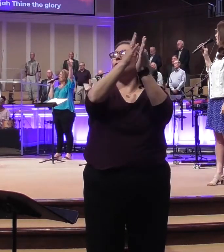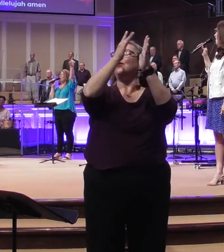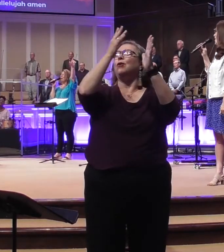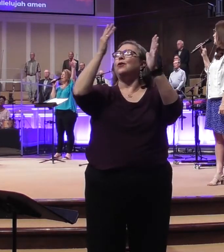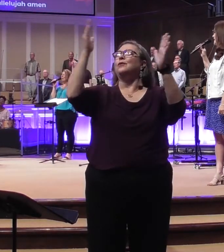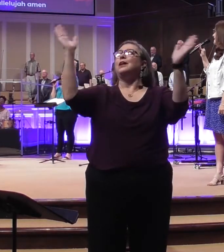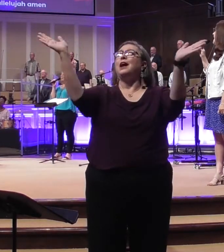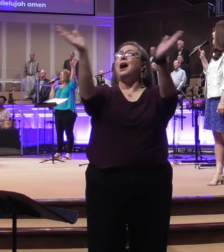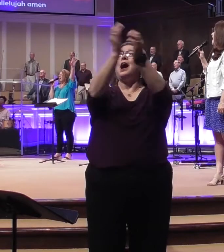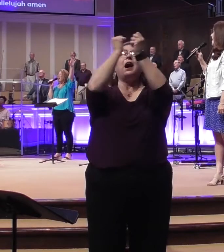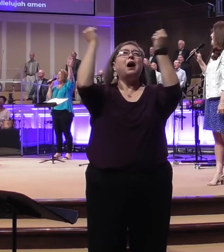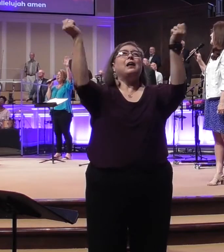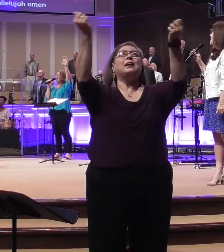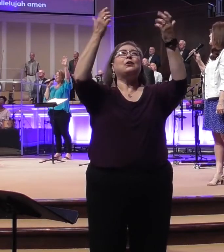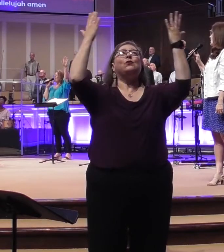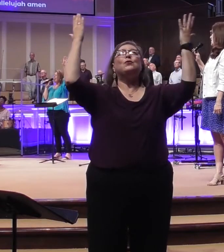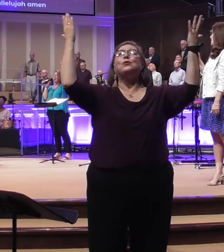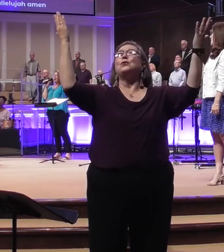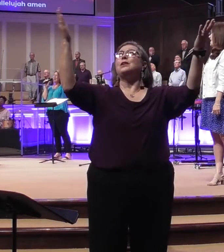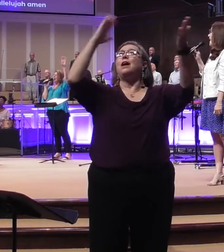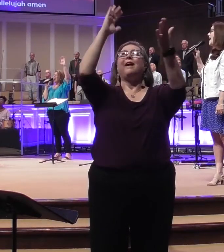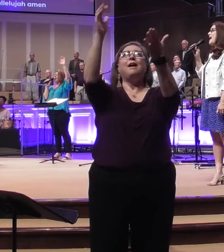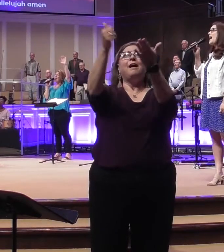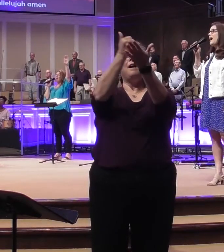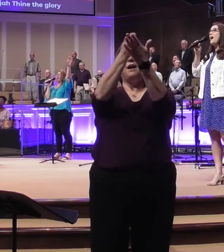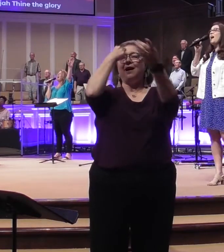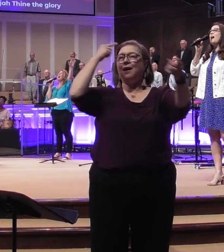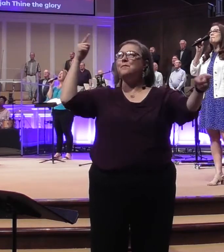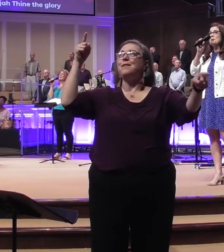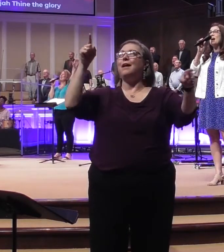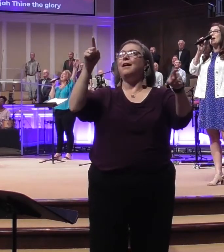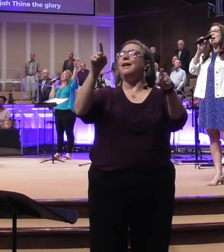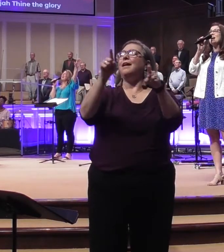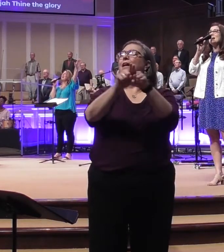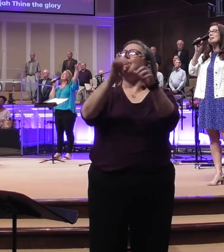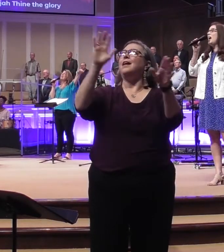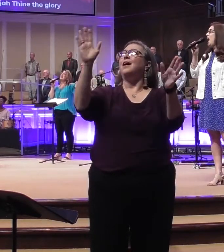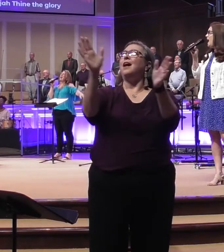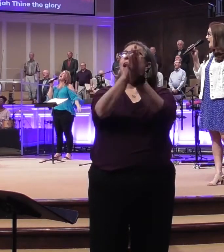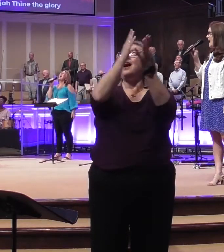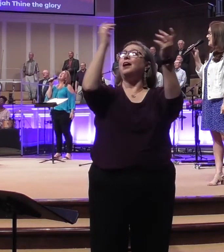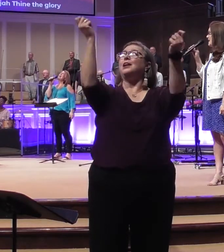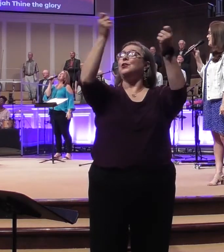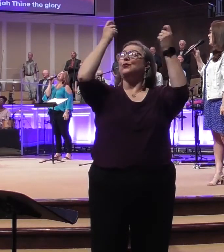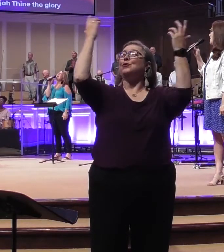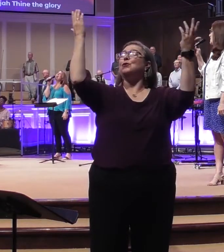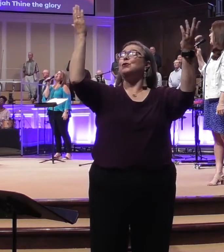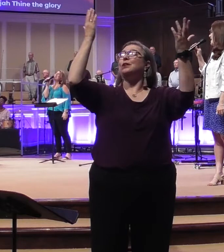Glory, hallelujah, amen.